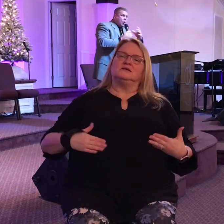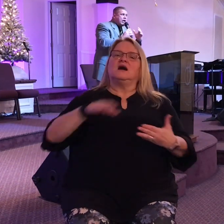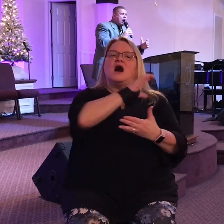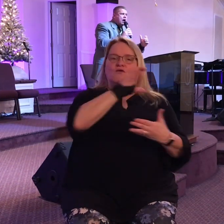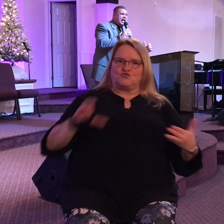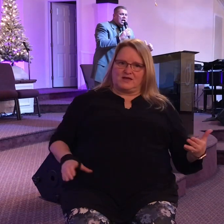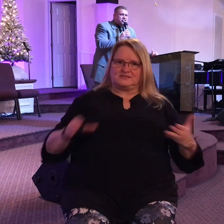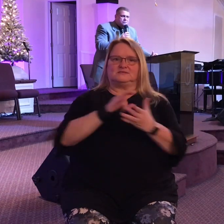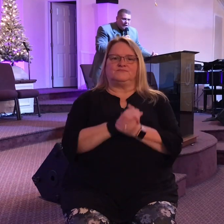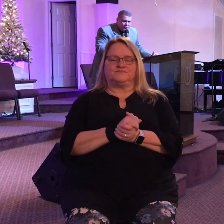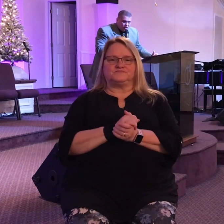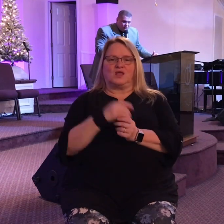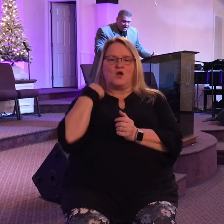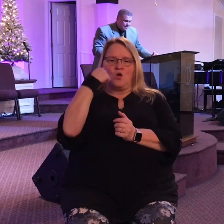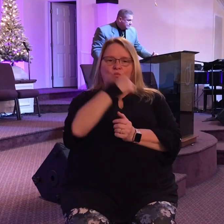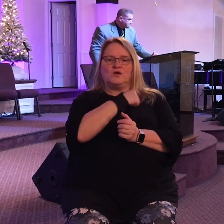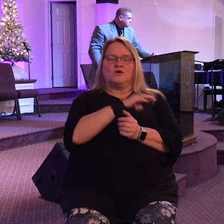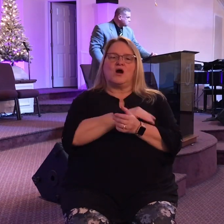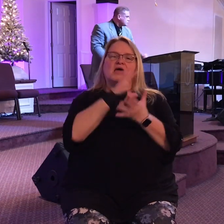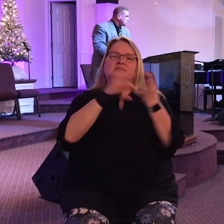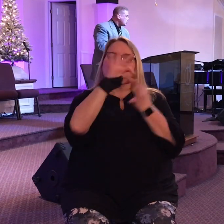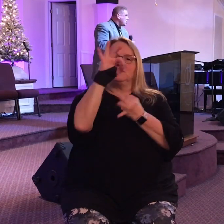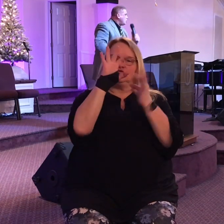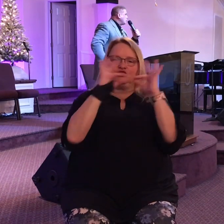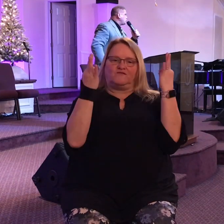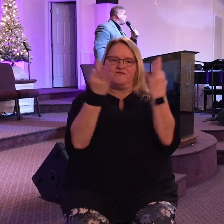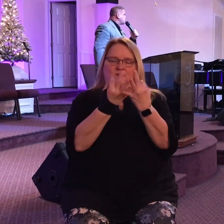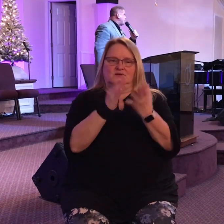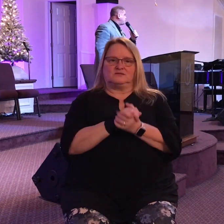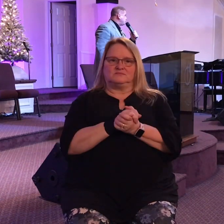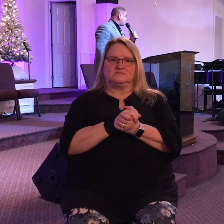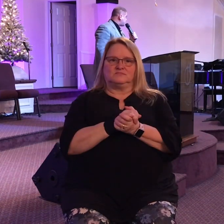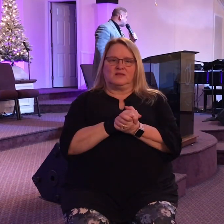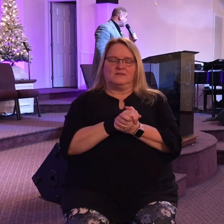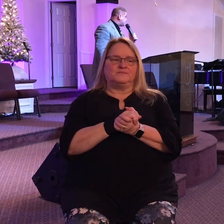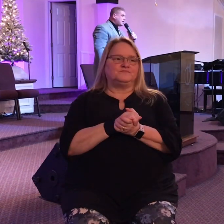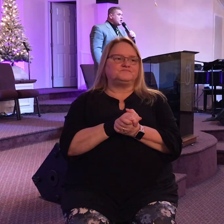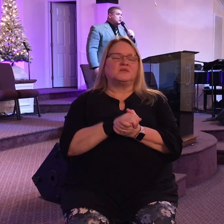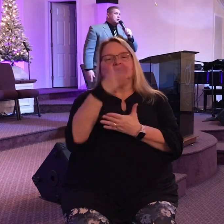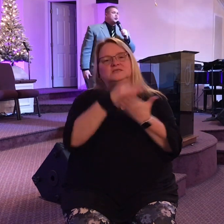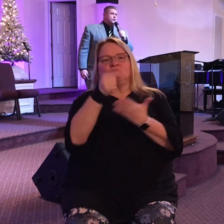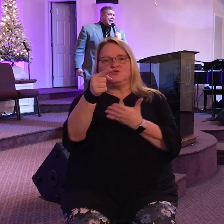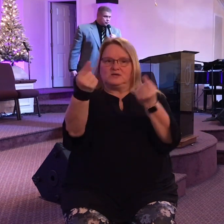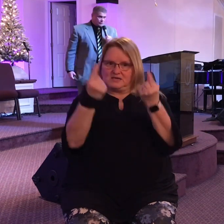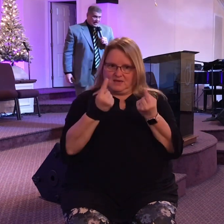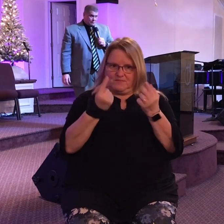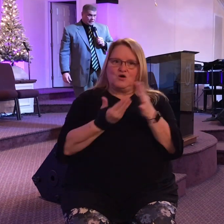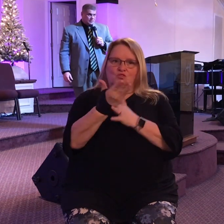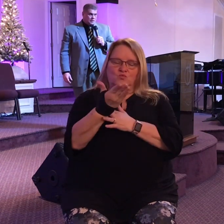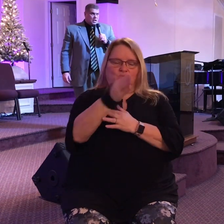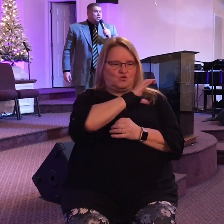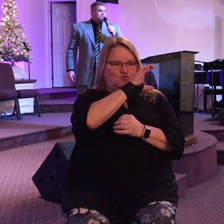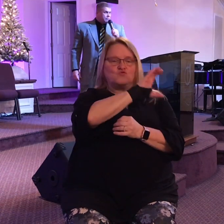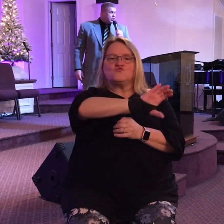Christ. We are a spiritual family. Those of you that just came through the Christmas season, you saw your natural